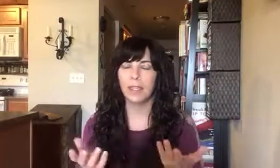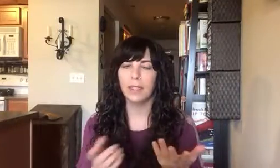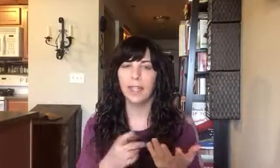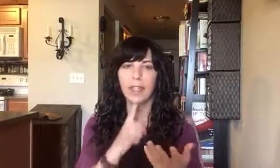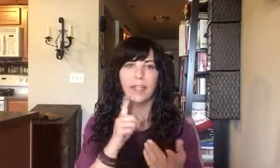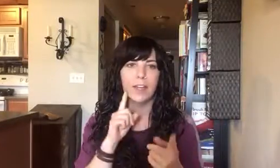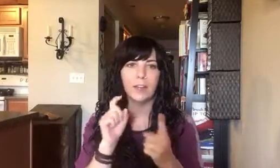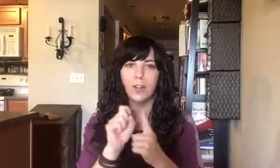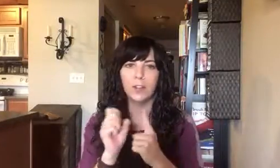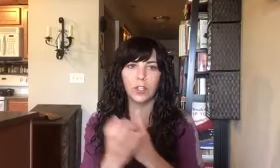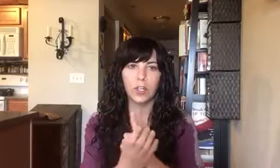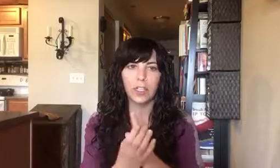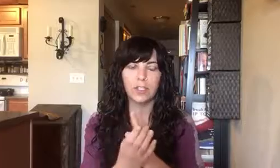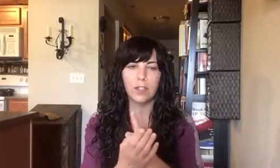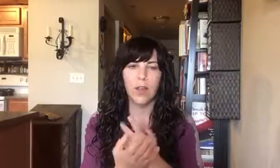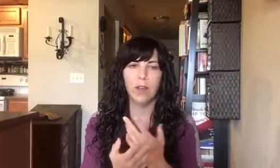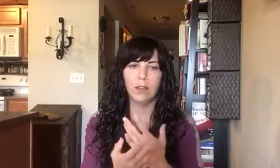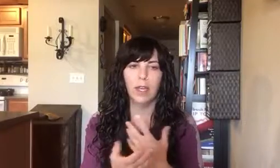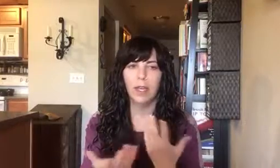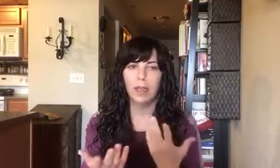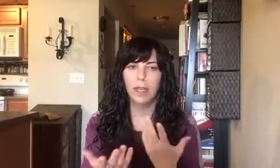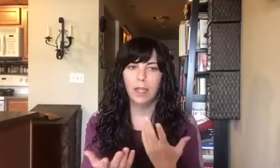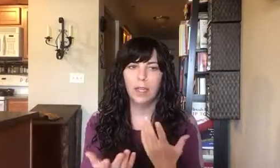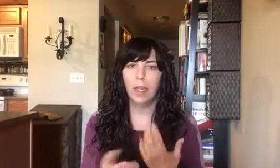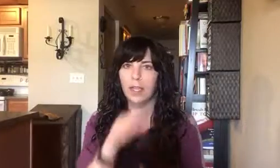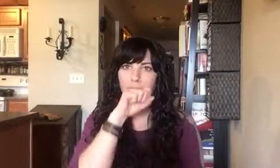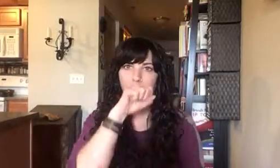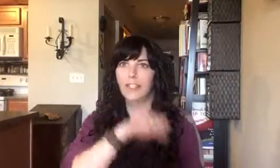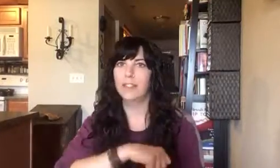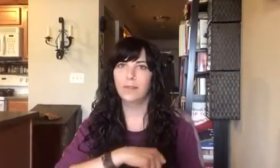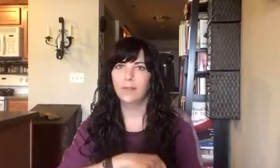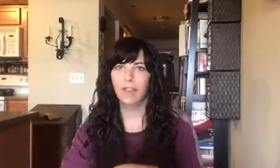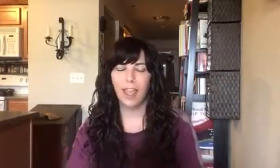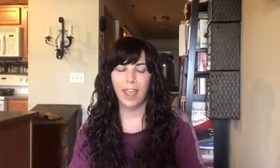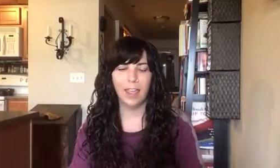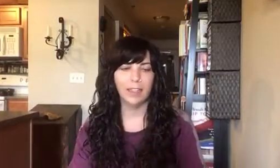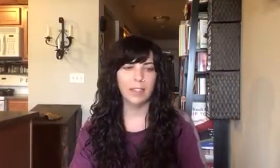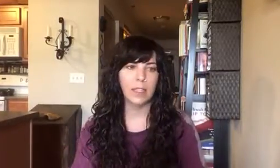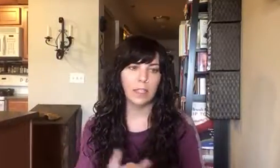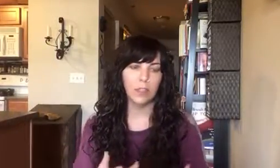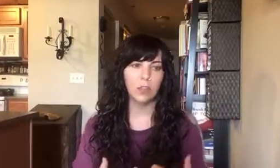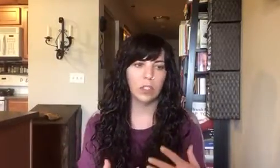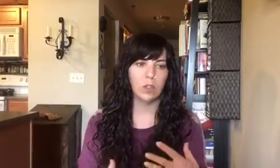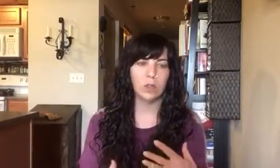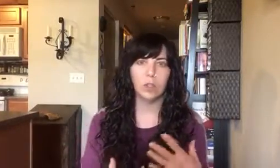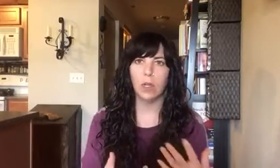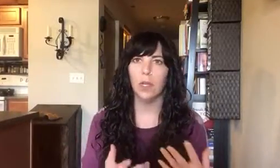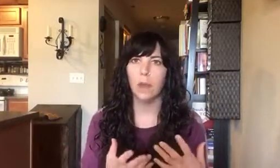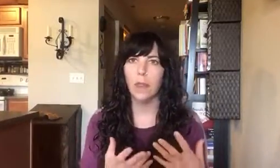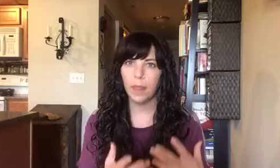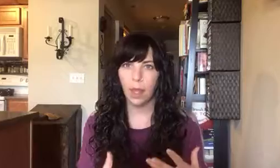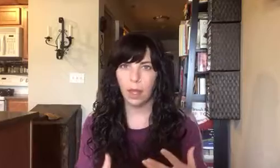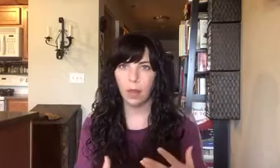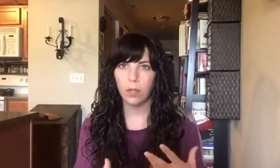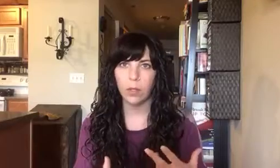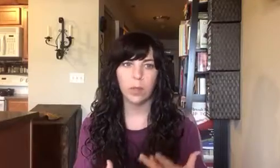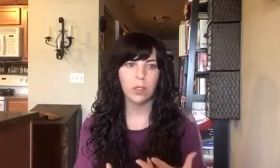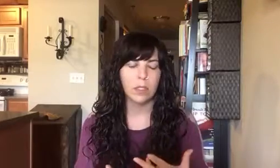in deaf culture, it's called kiss fist, and that's usually used when you're talking about a thing, not really a person.